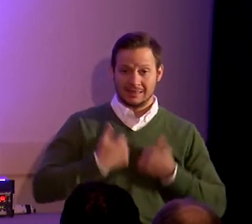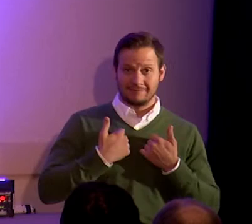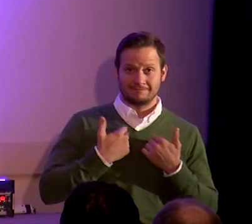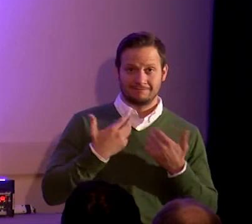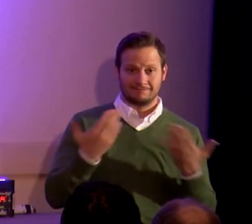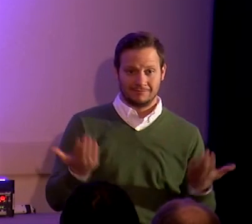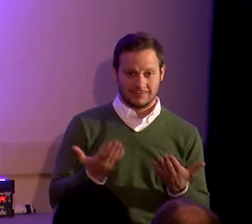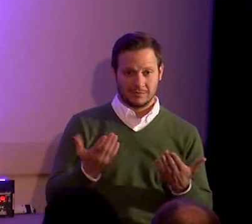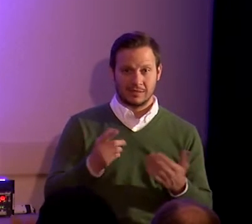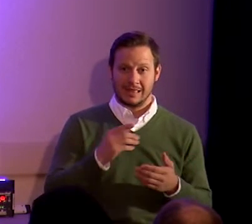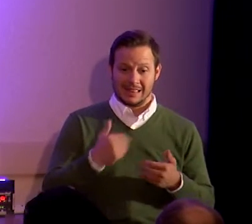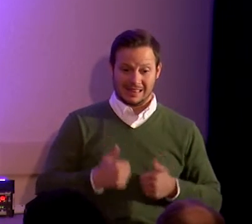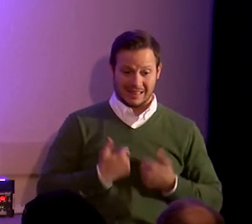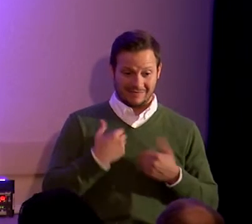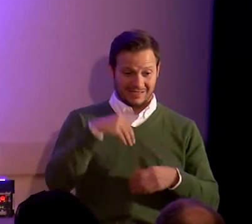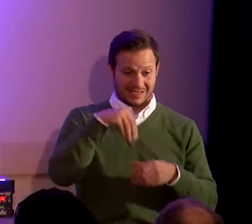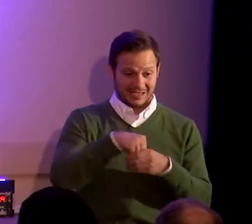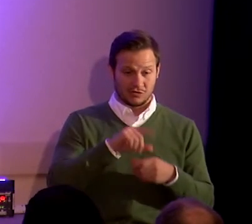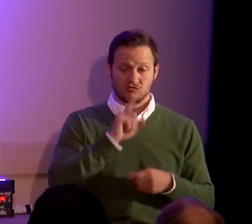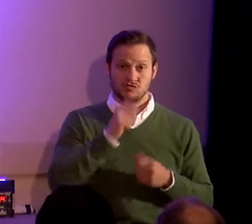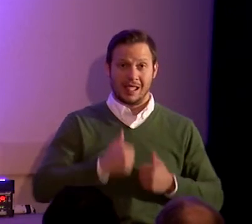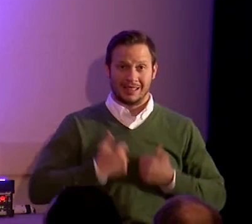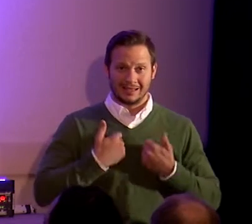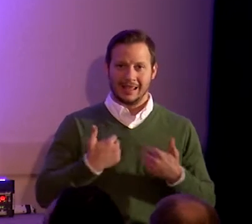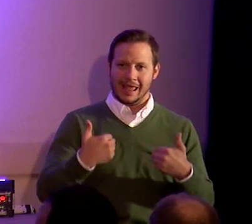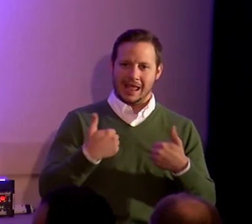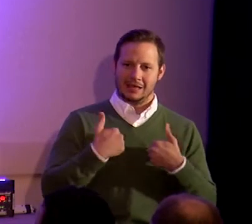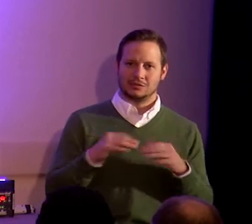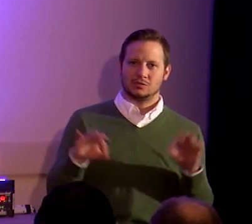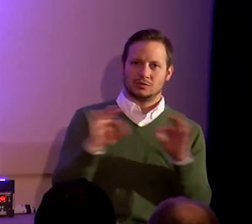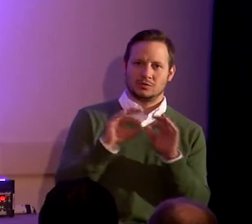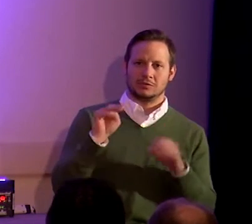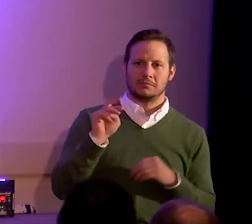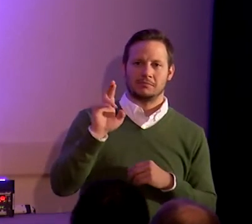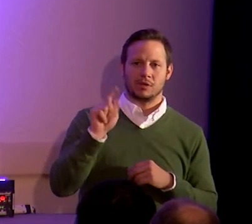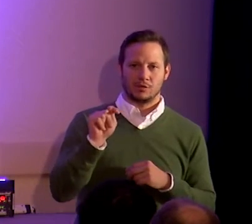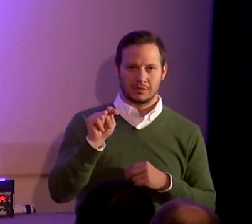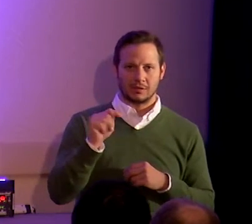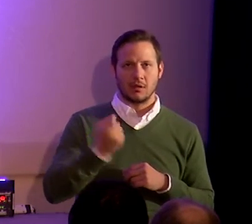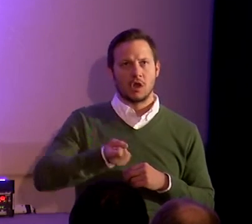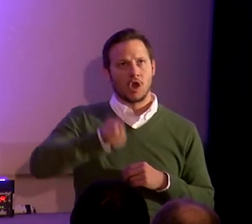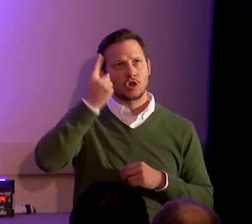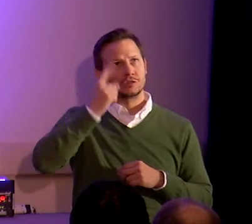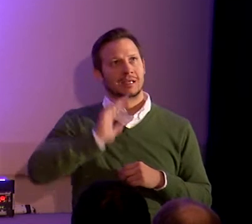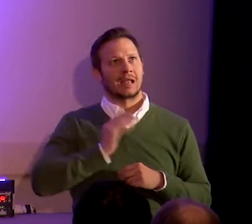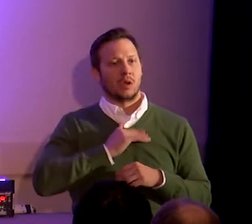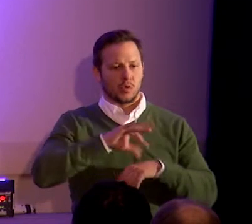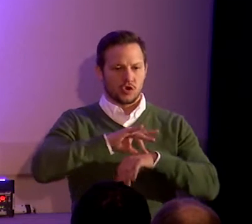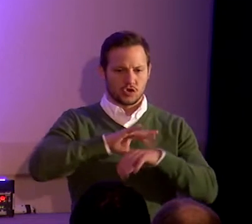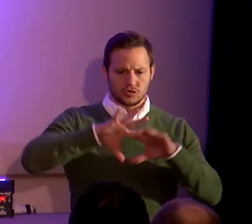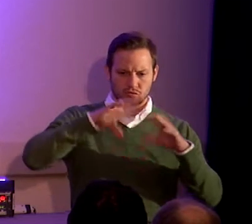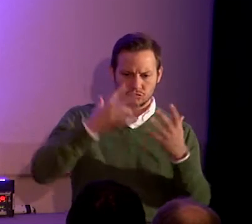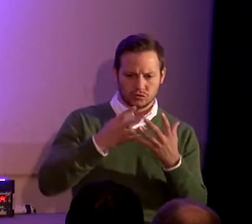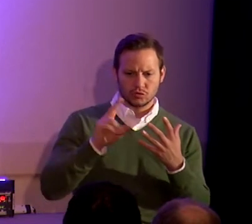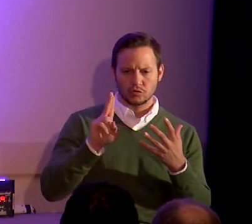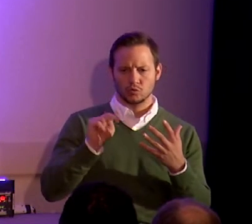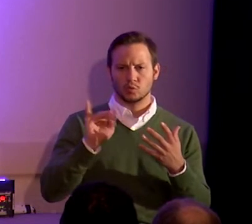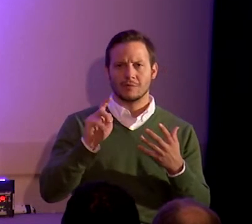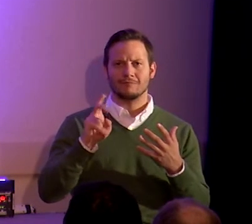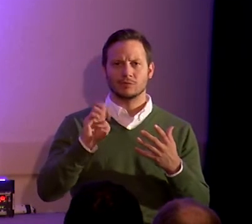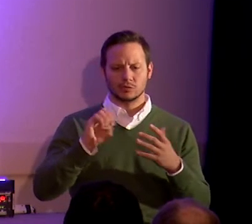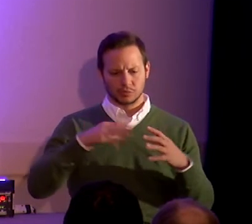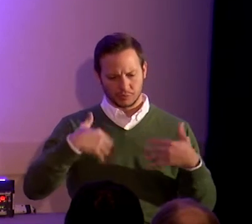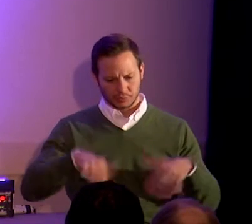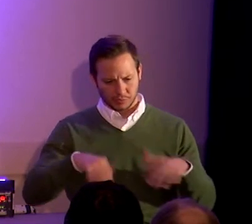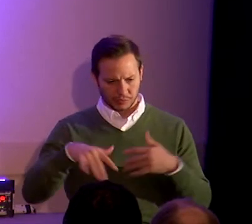merit. Right? That seeking to understand our universe as it is, in all its beauty and harshness, is far